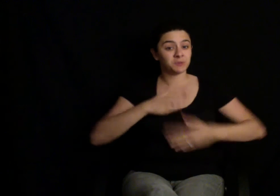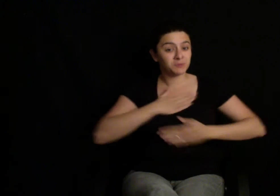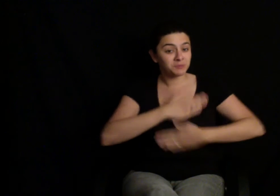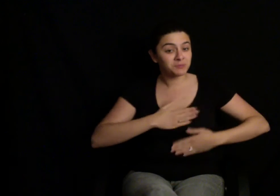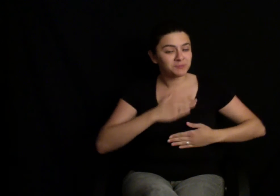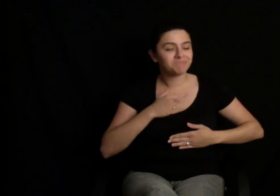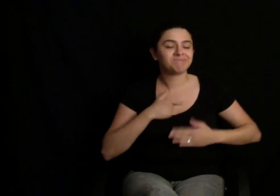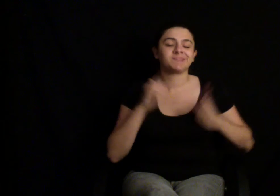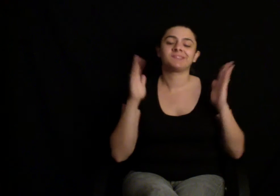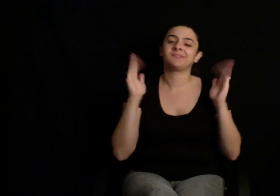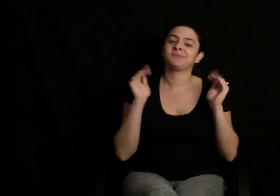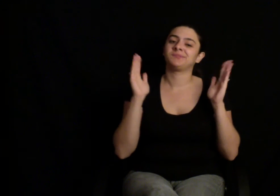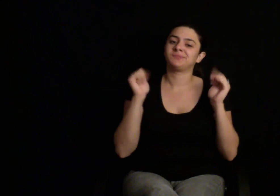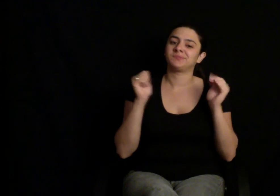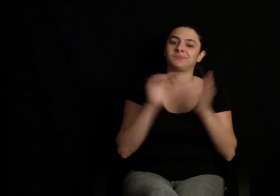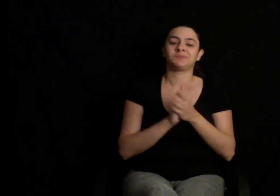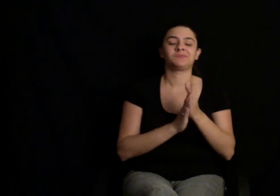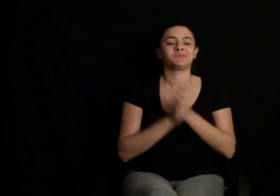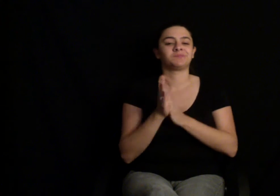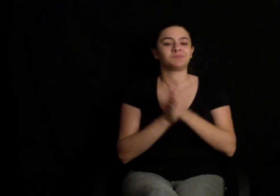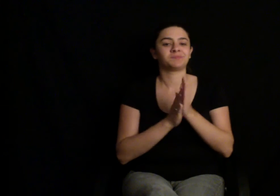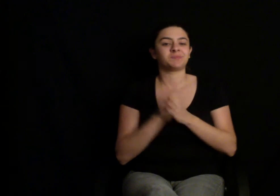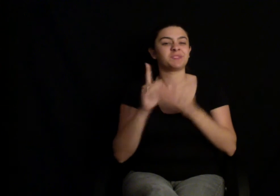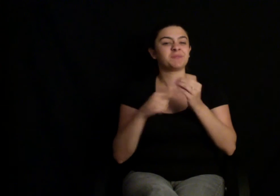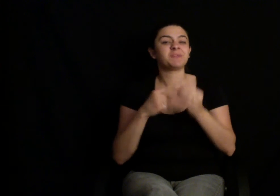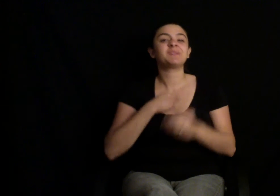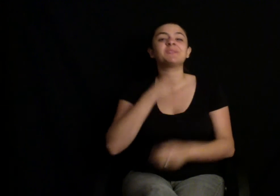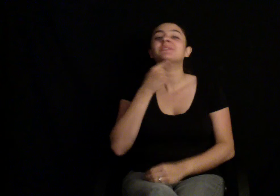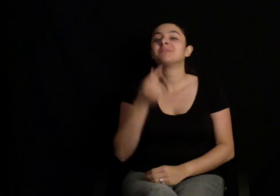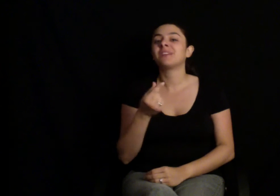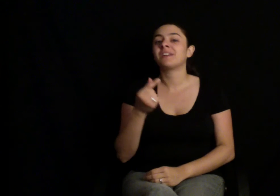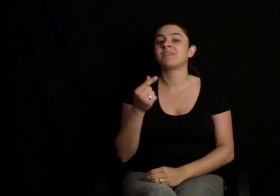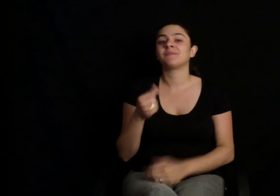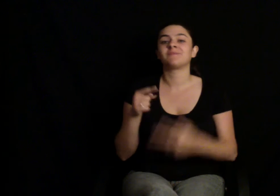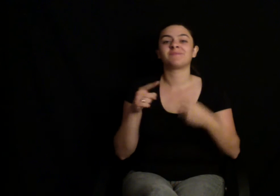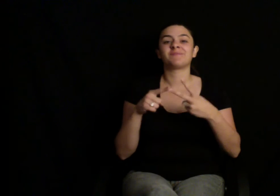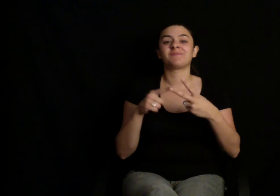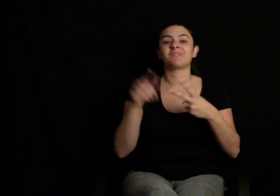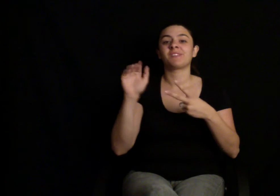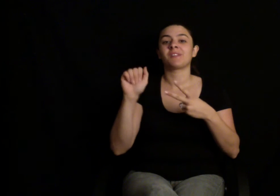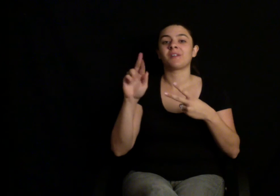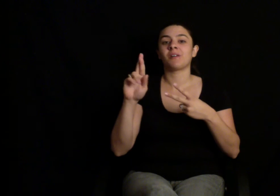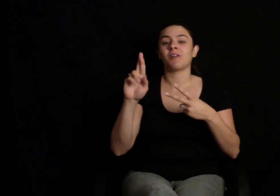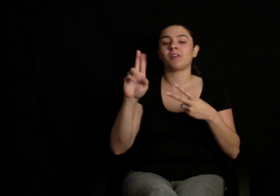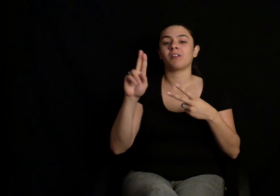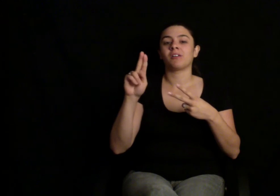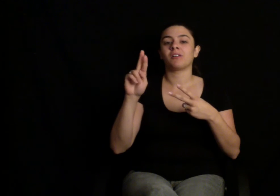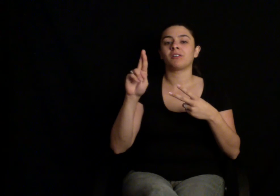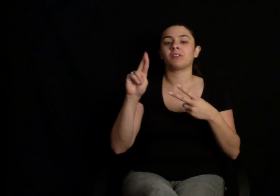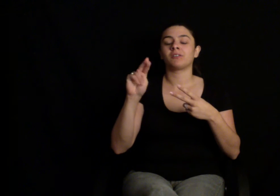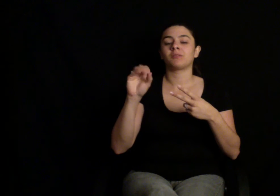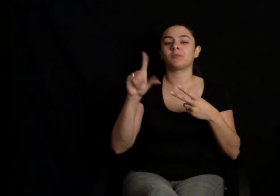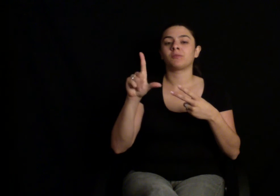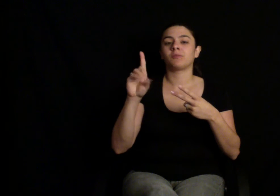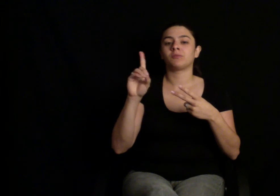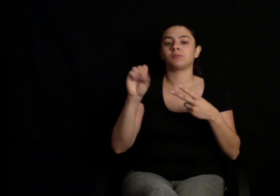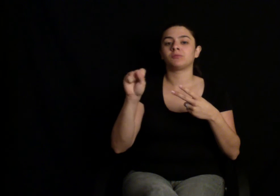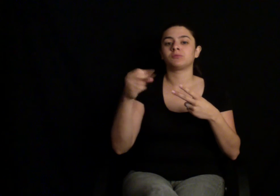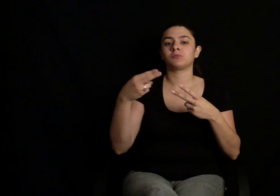The Motivating Giraffe, and Arnold Schwarzenegger. All in one episode, full of motivation. Seriously, this one was a